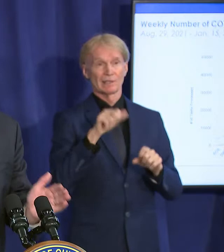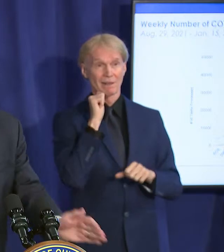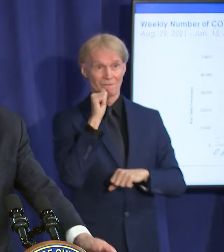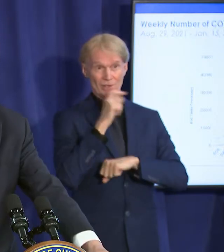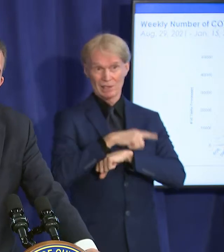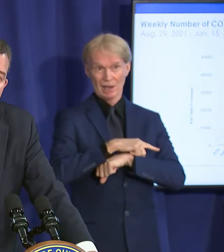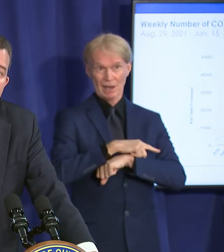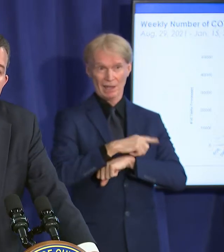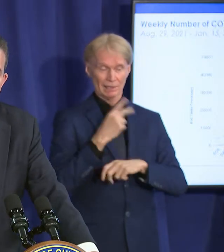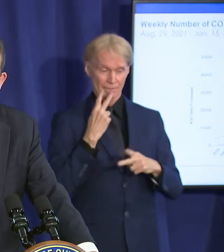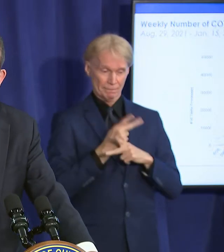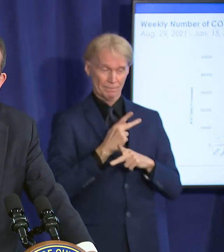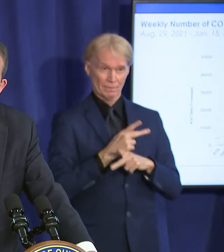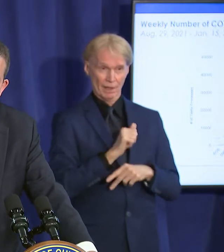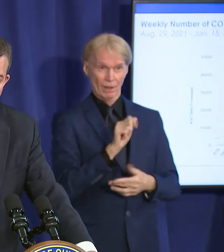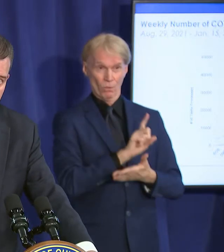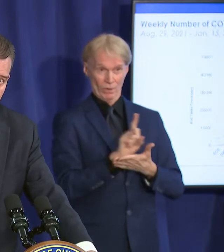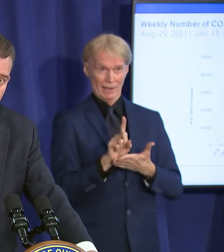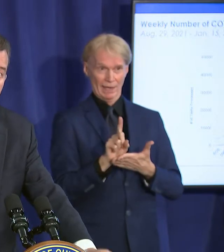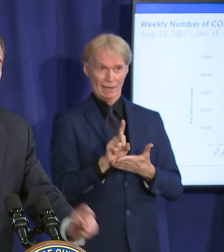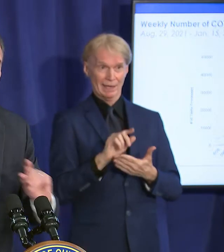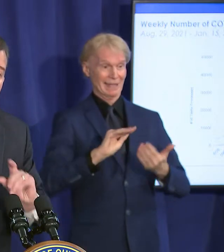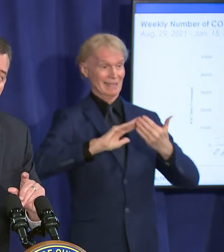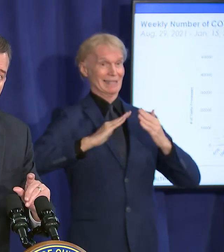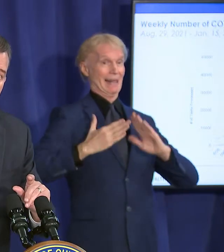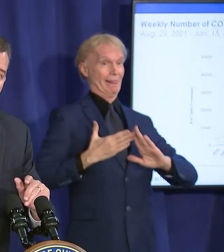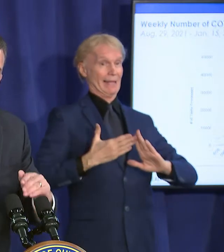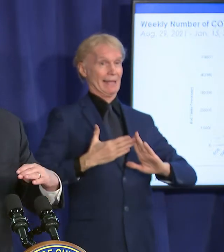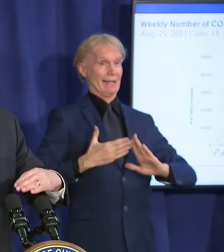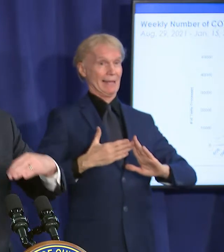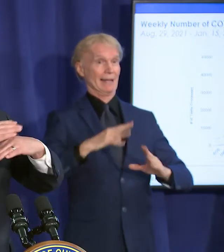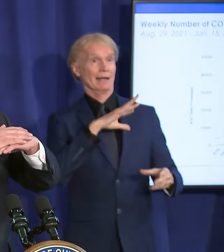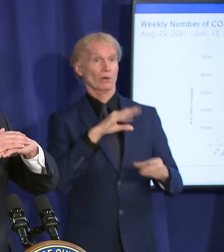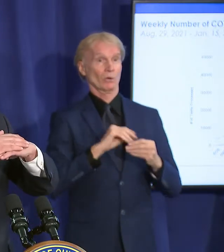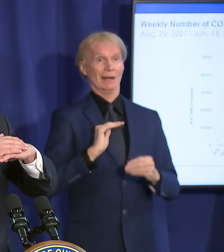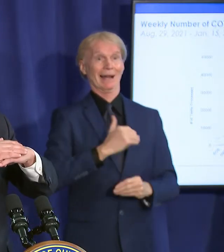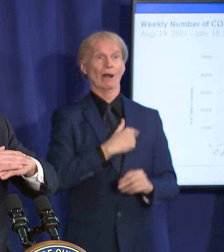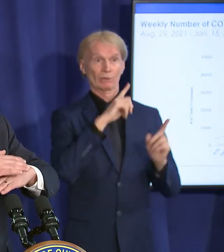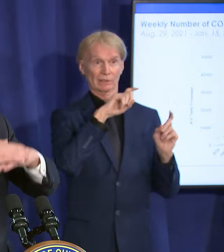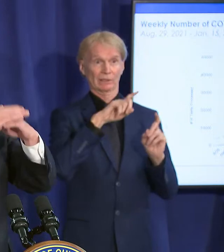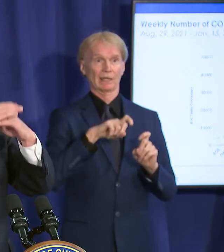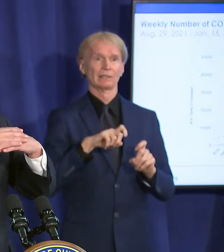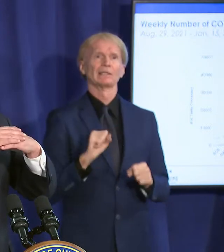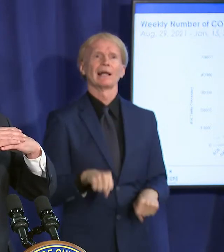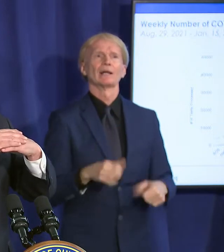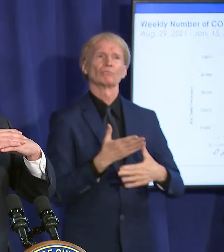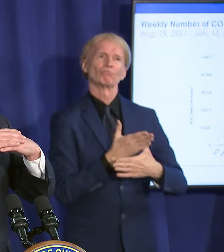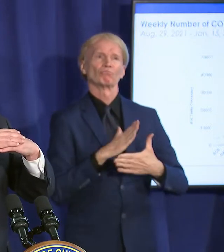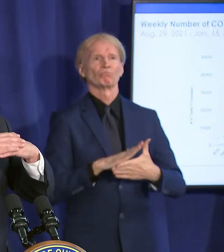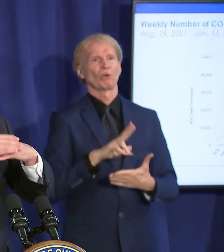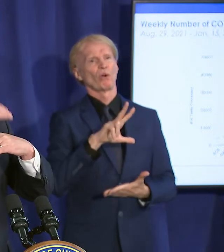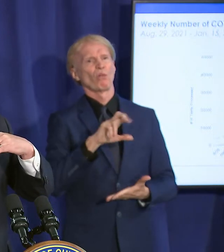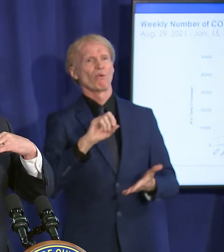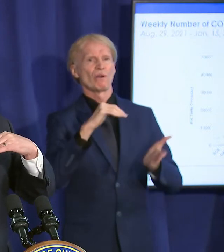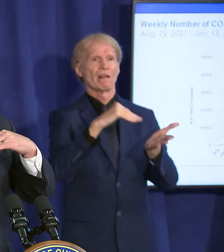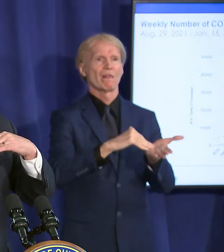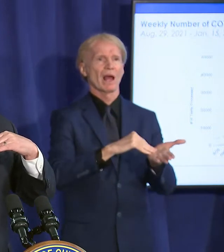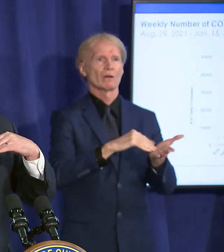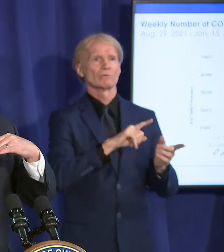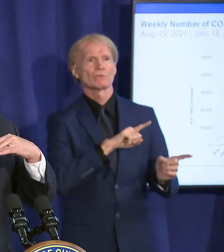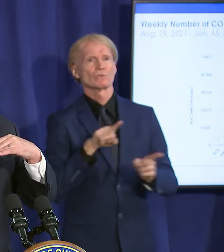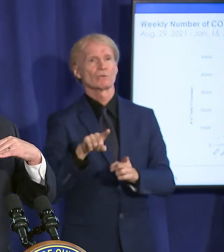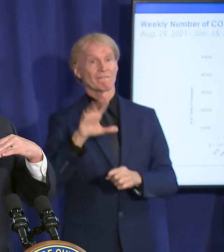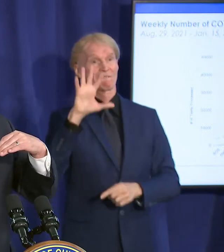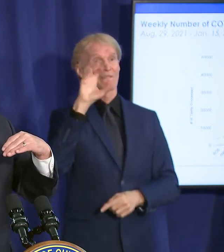a week, the city in total testing, including our tests, they range between close to 30,000 up to the